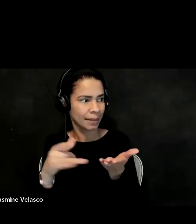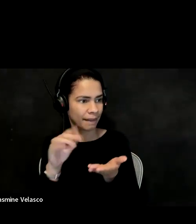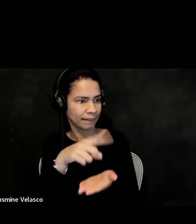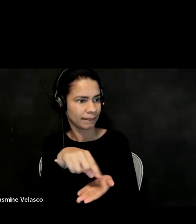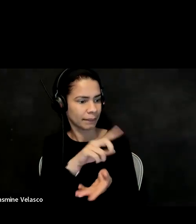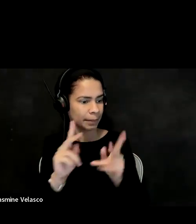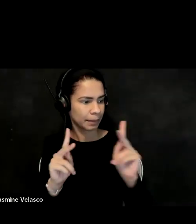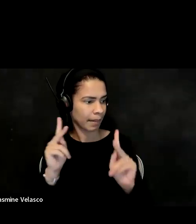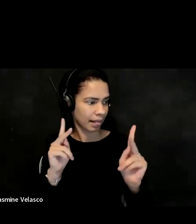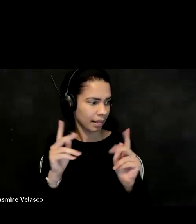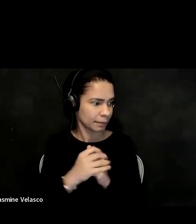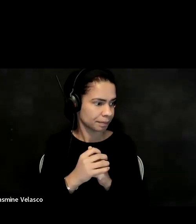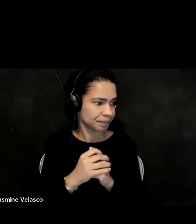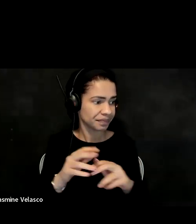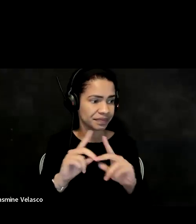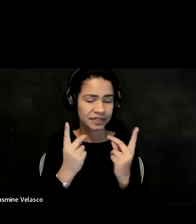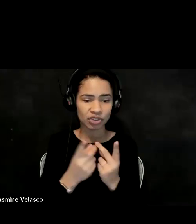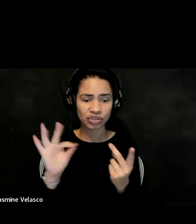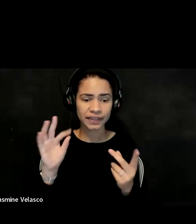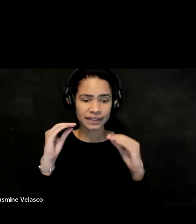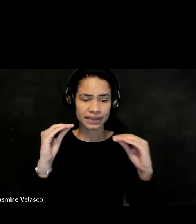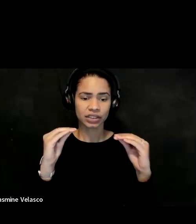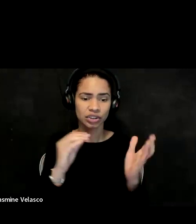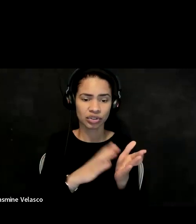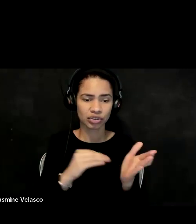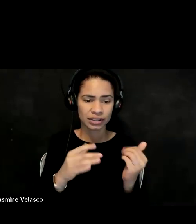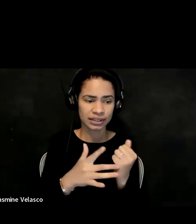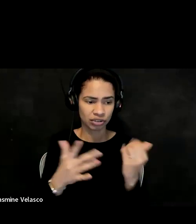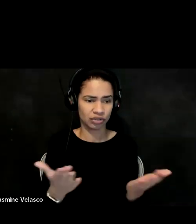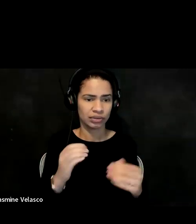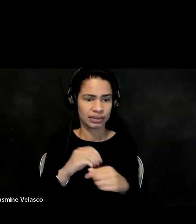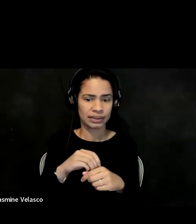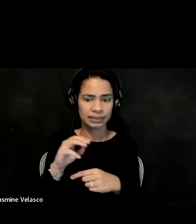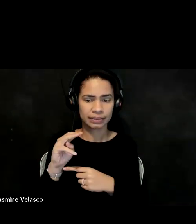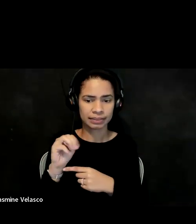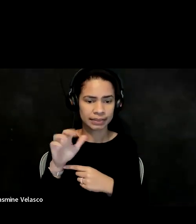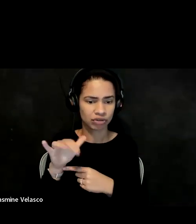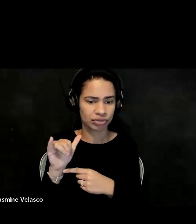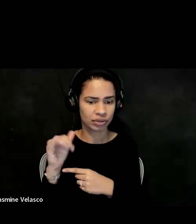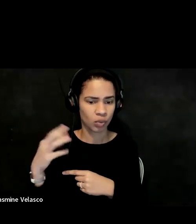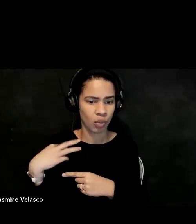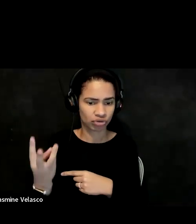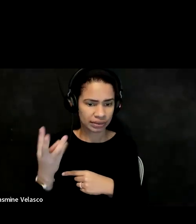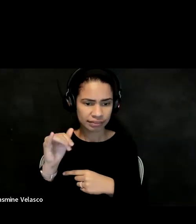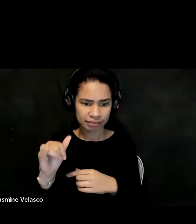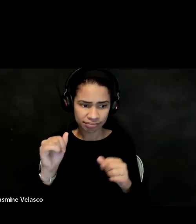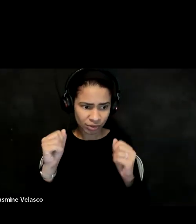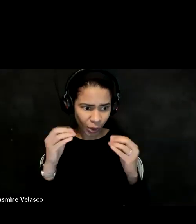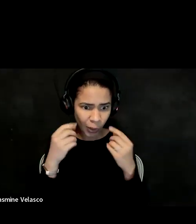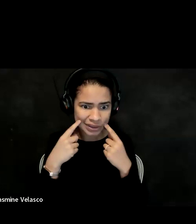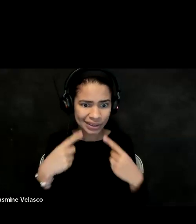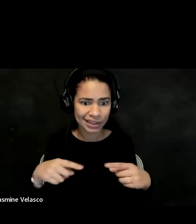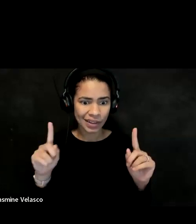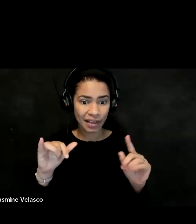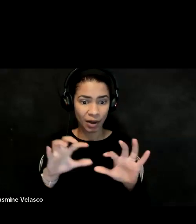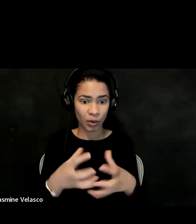screen. The Division of Teaching and Learning Technologies here at Mary Washington was so successful that the